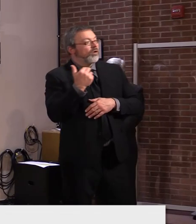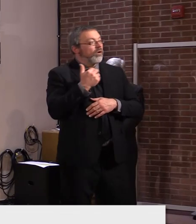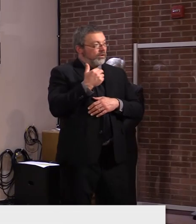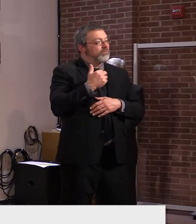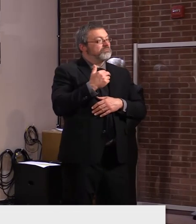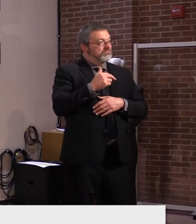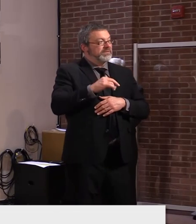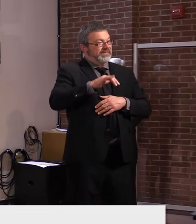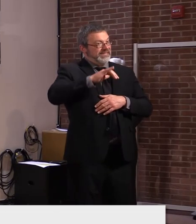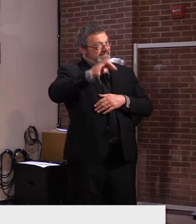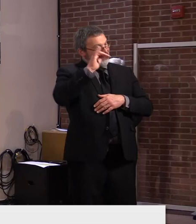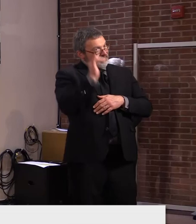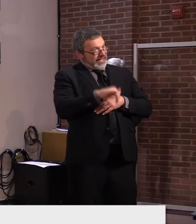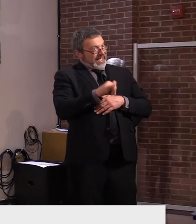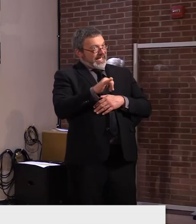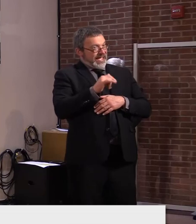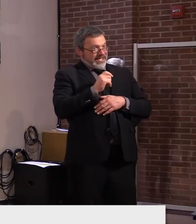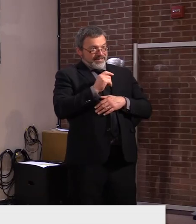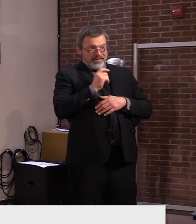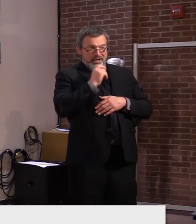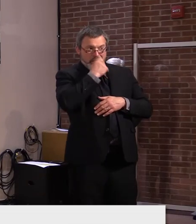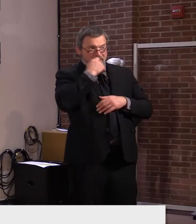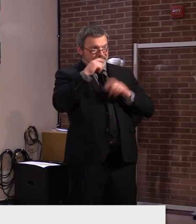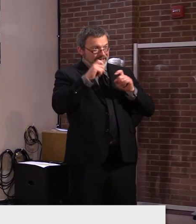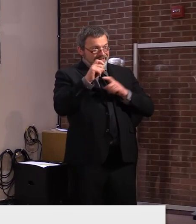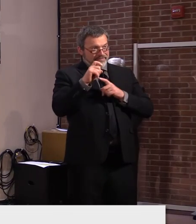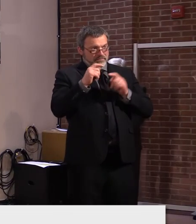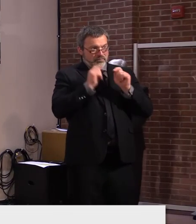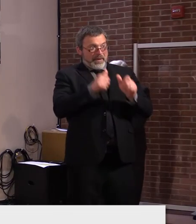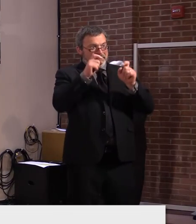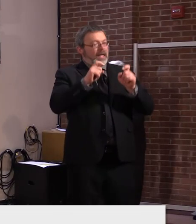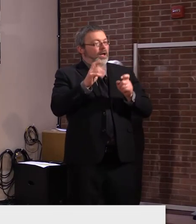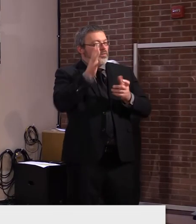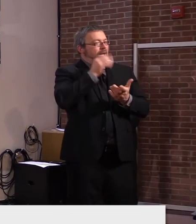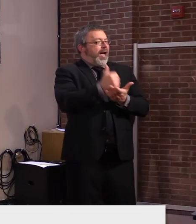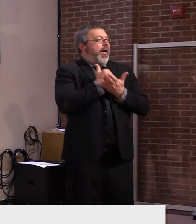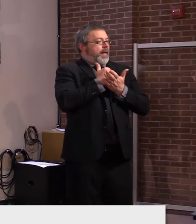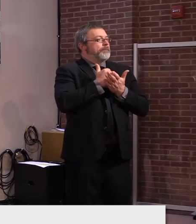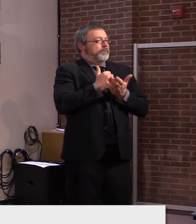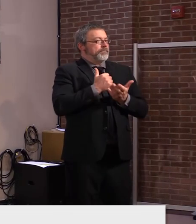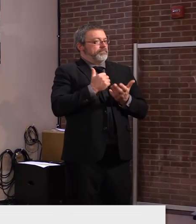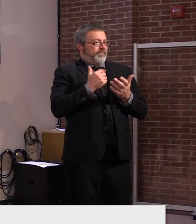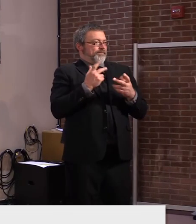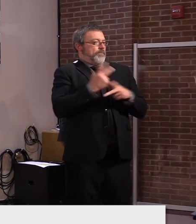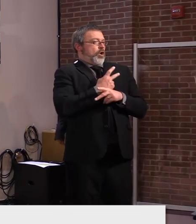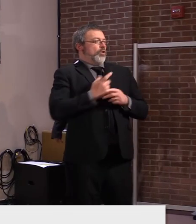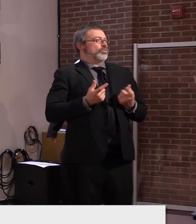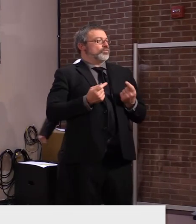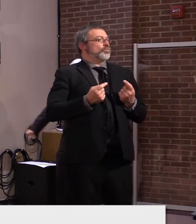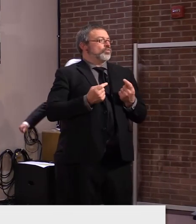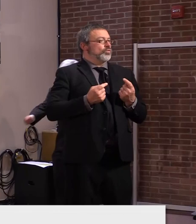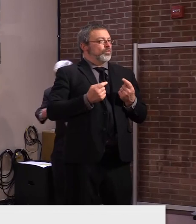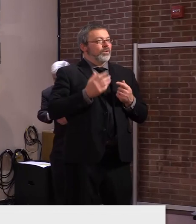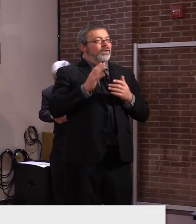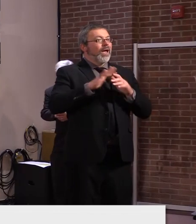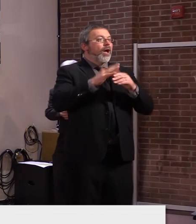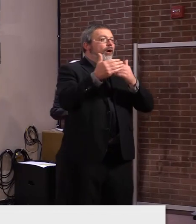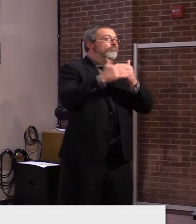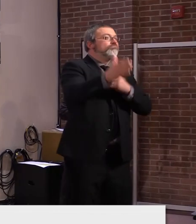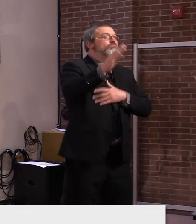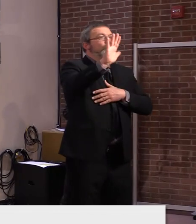continue to try and live our daily lives, but being using the tools in the toolbox, and one of them being the